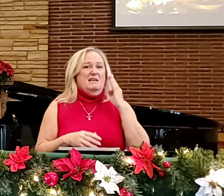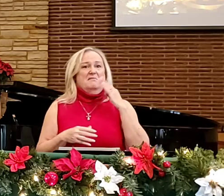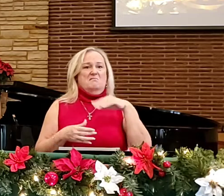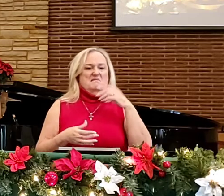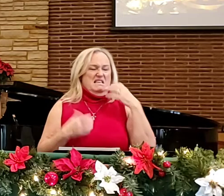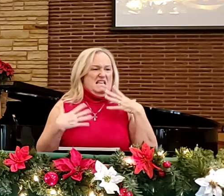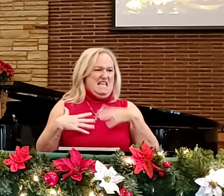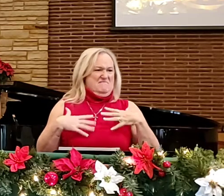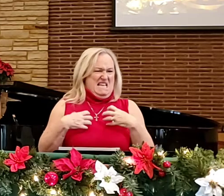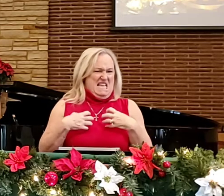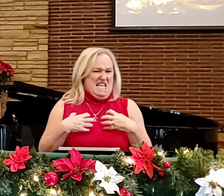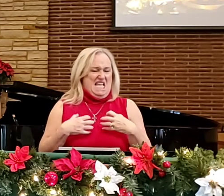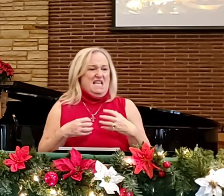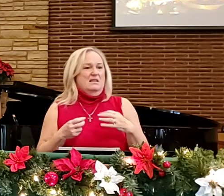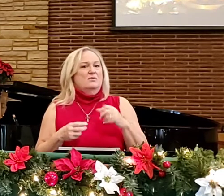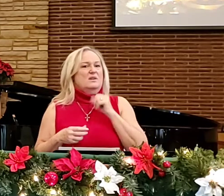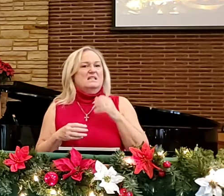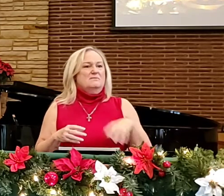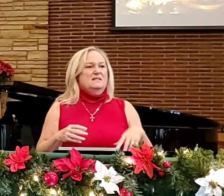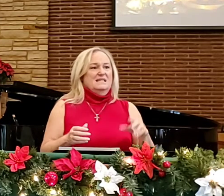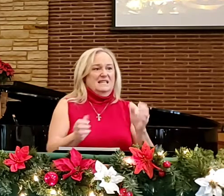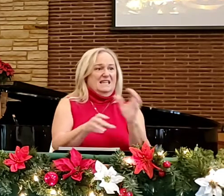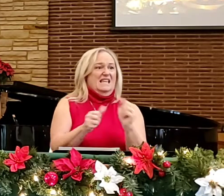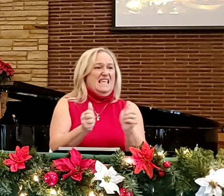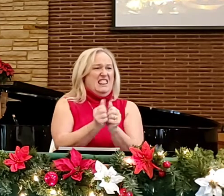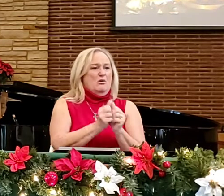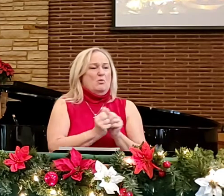tell the in-laws we aren't supposed to get together with them this year.